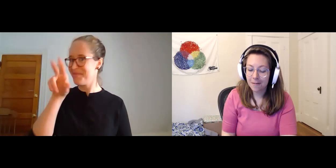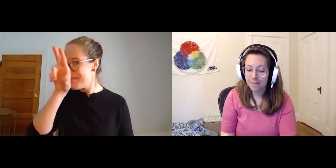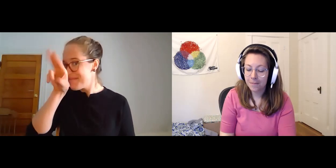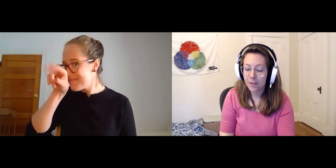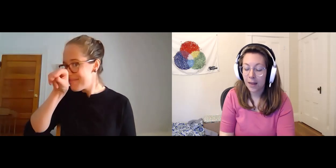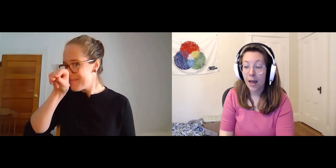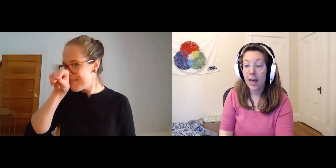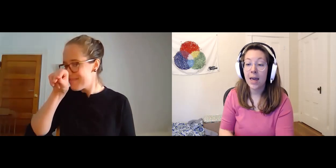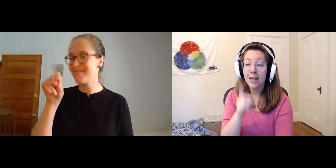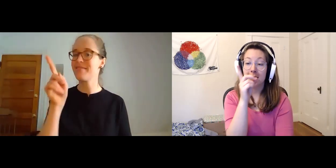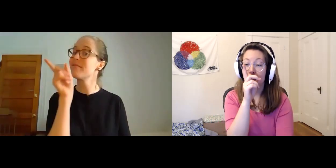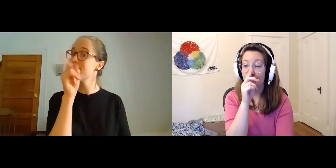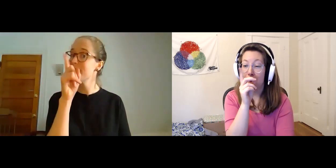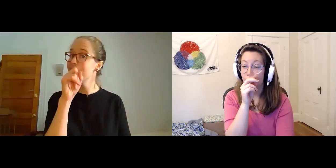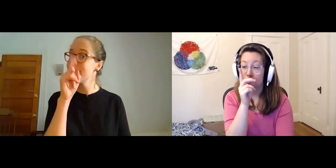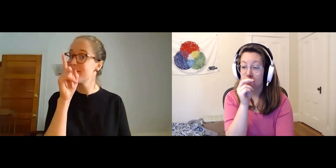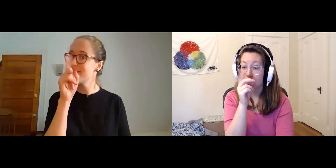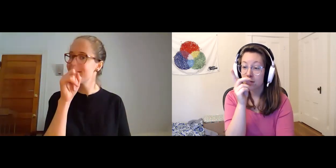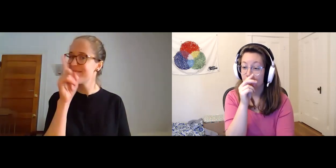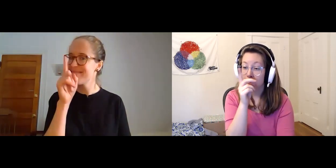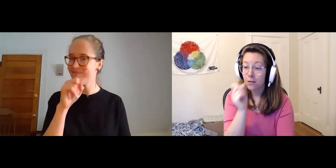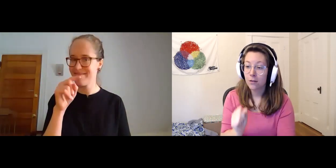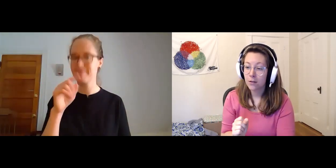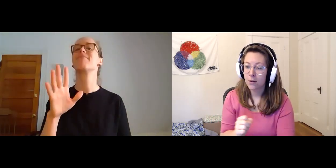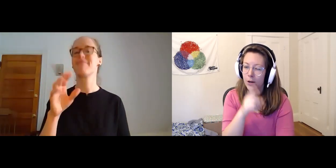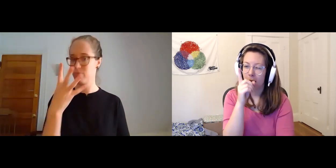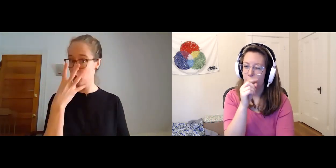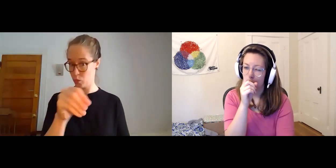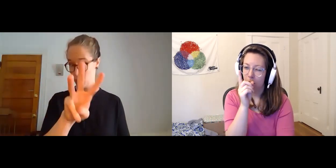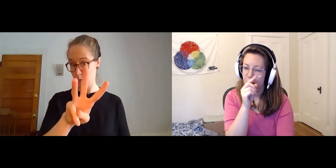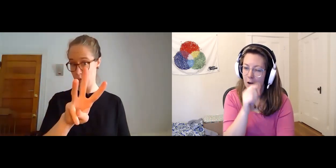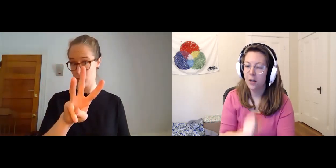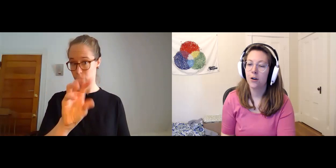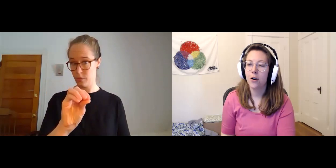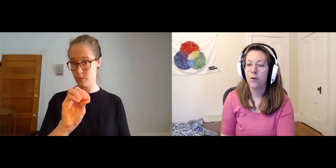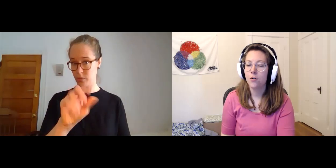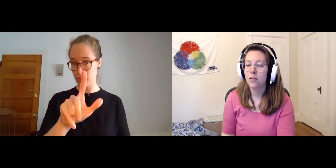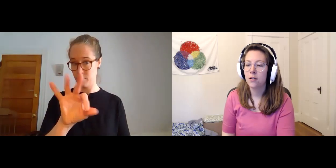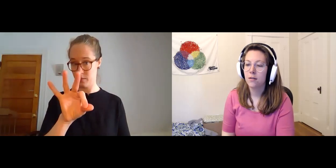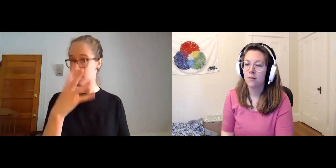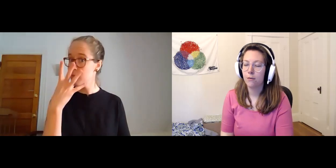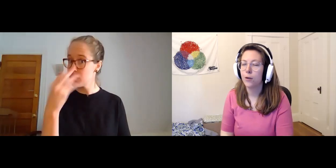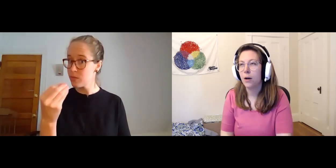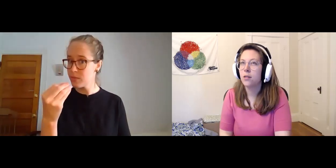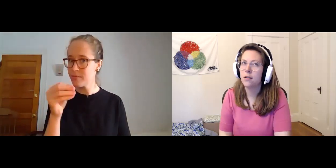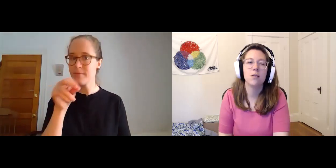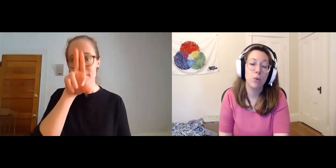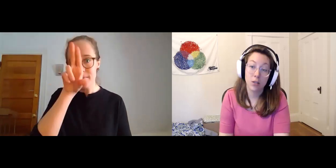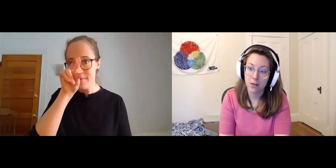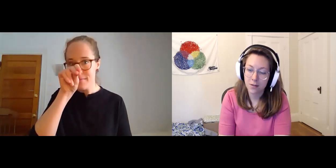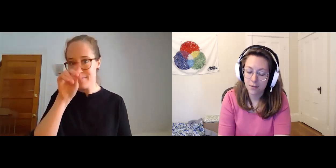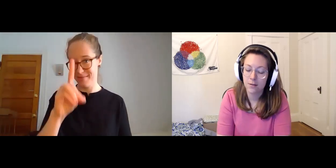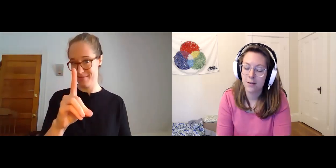beak, and the mouse, where you kind of brush on your nose for the